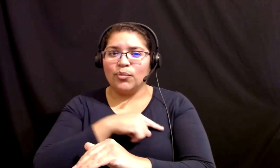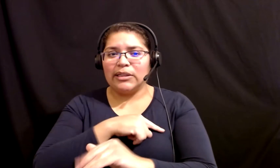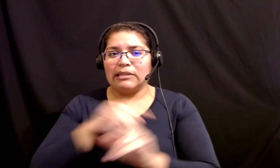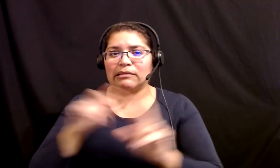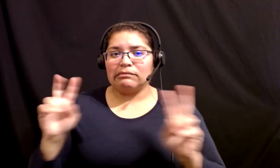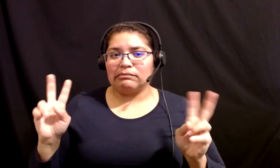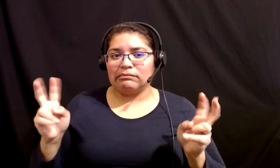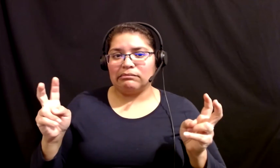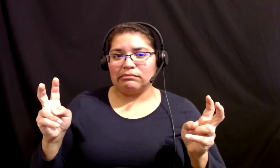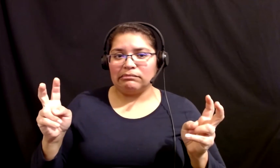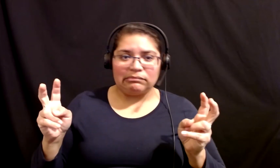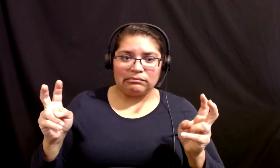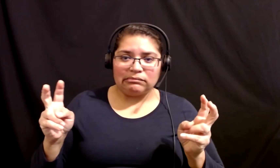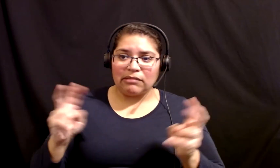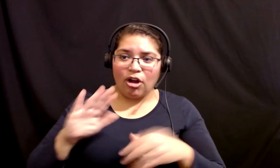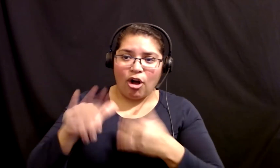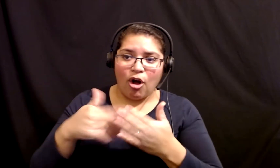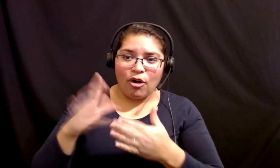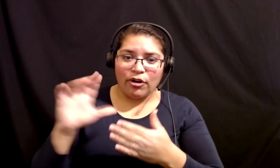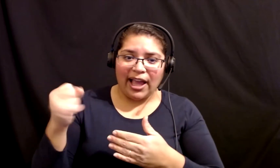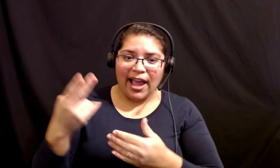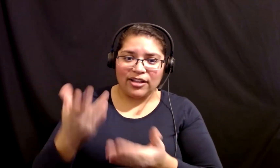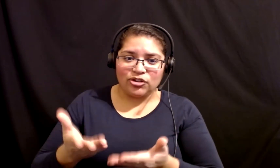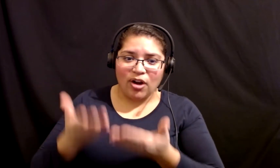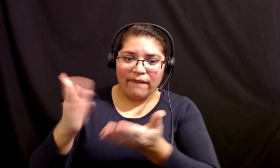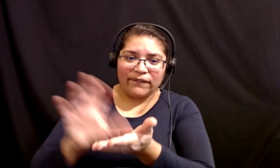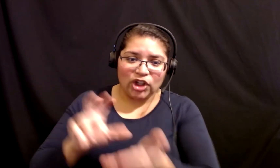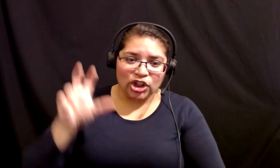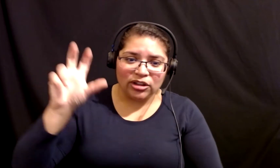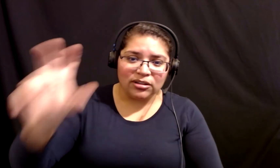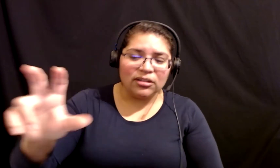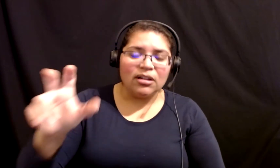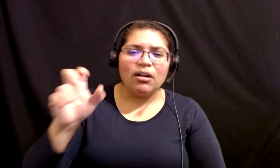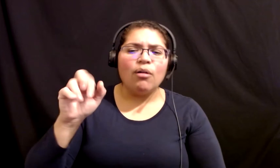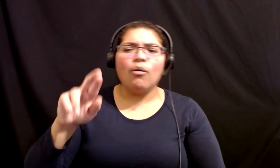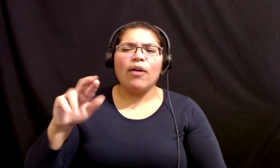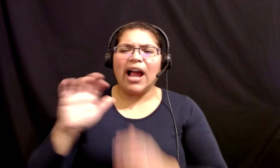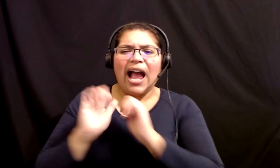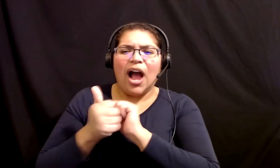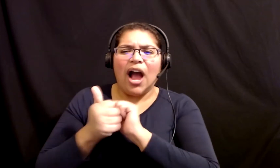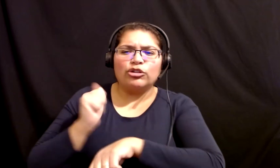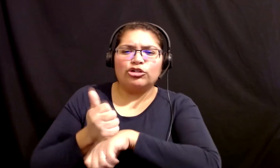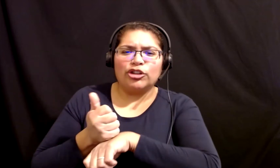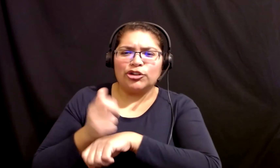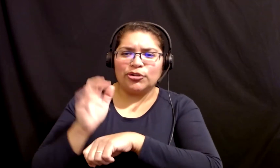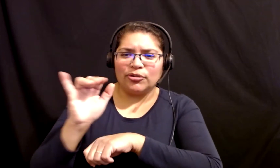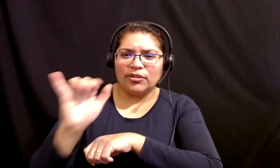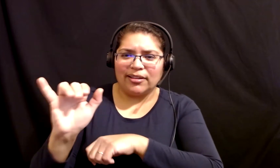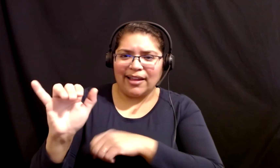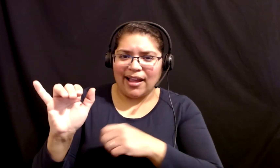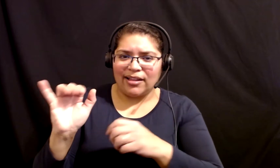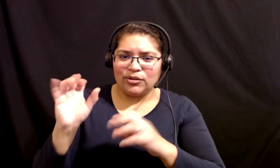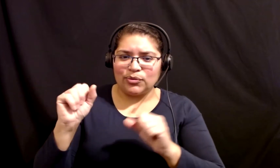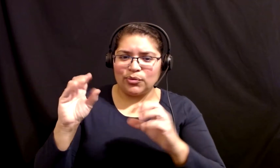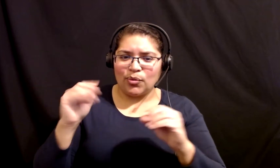make an all cash offer or something here? Or how would we structure that so that we're not